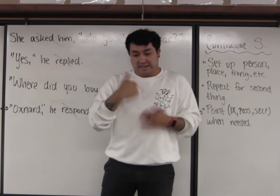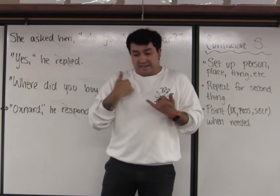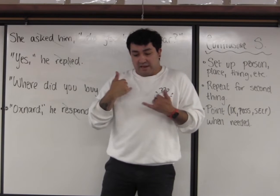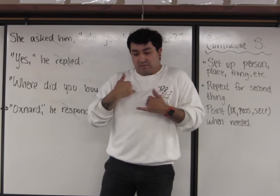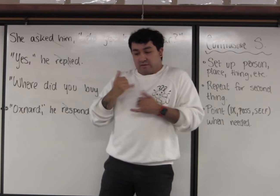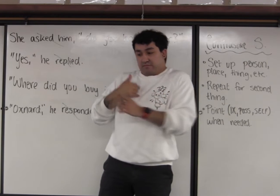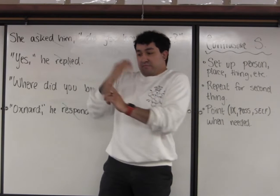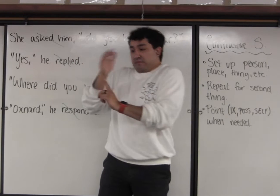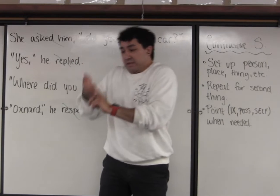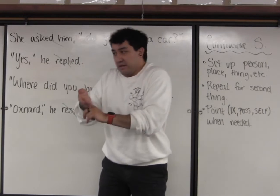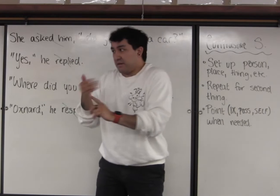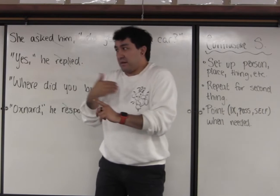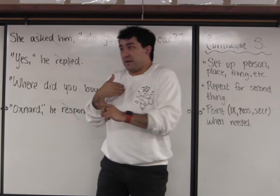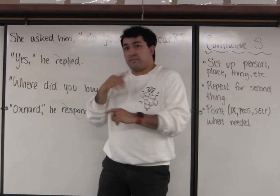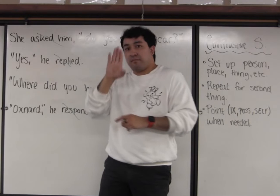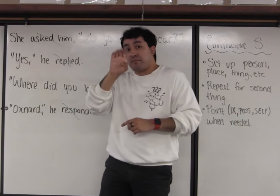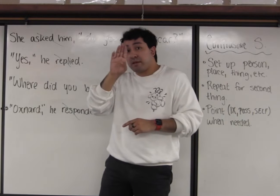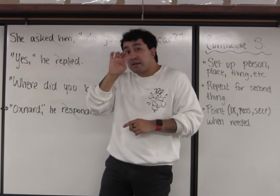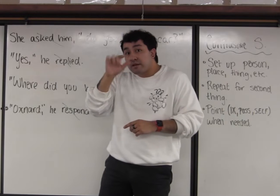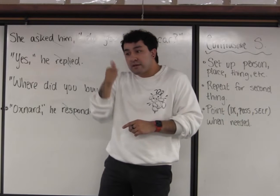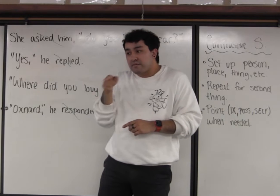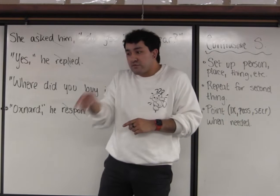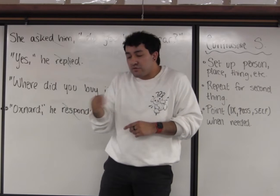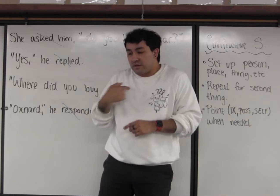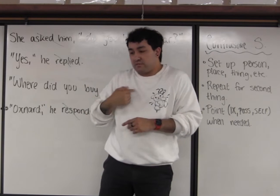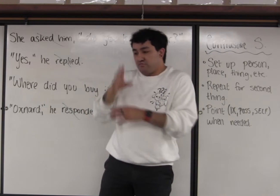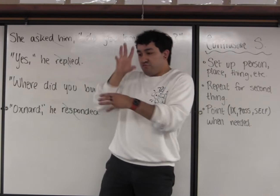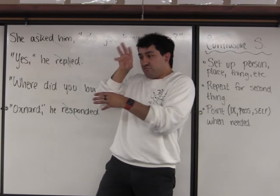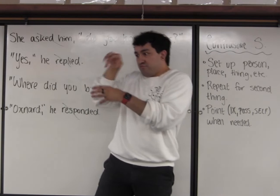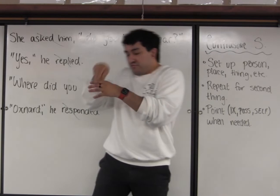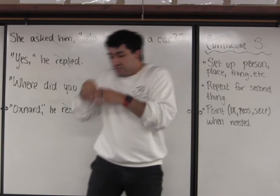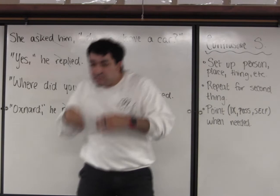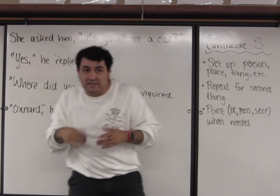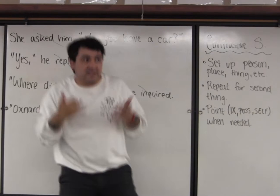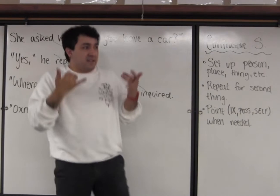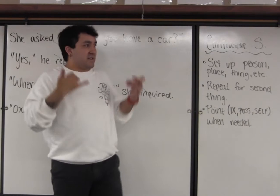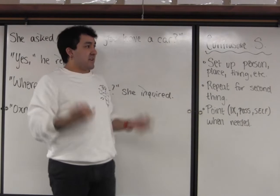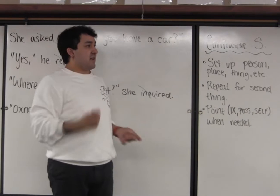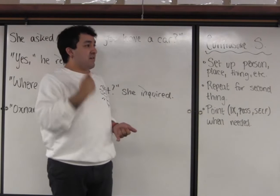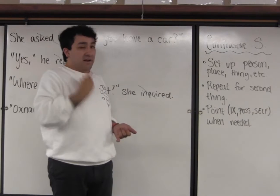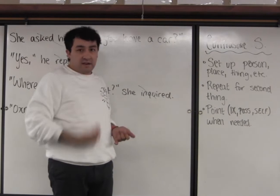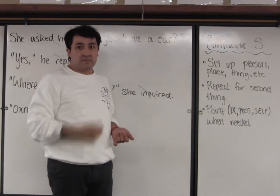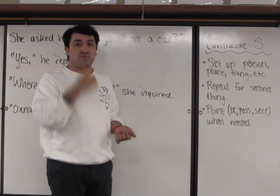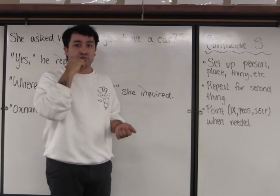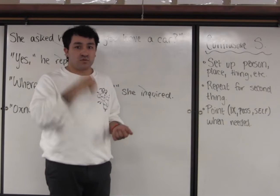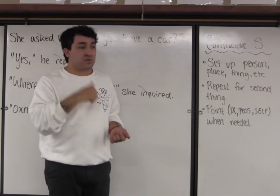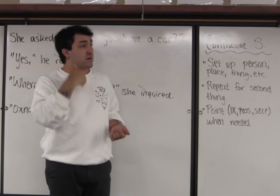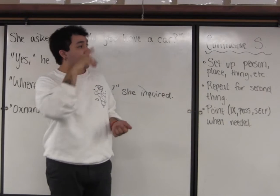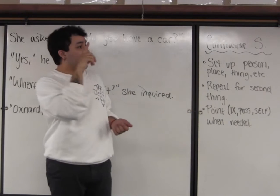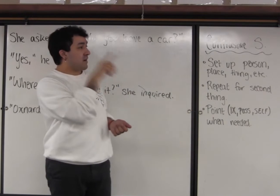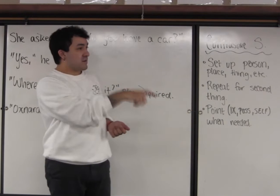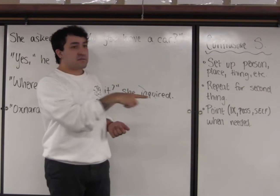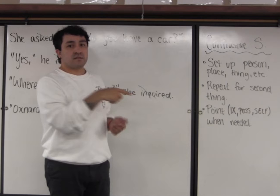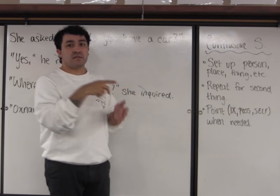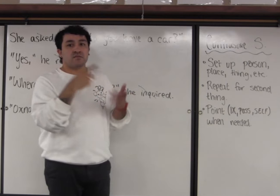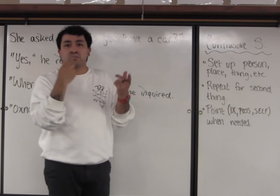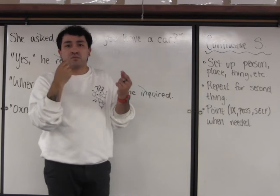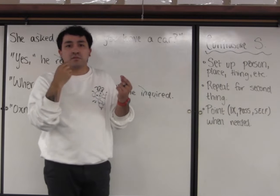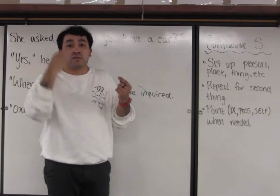don't sign. She asked him, no, I'm becoming the girl. I'm now the girl. I'm becoming her. Now that I'm standing here, I'm the girl asking the